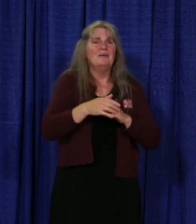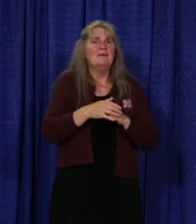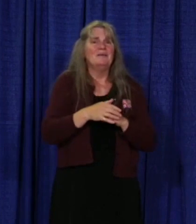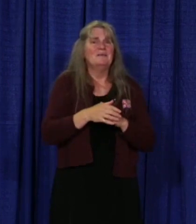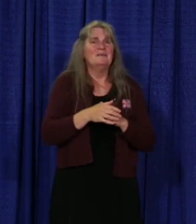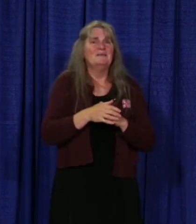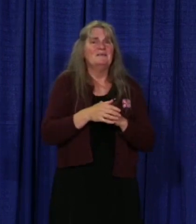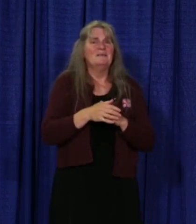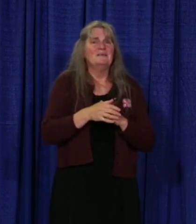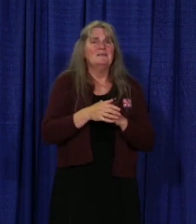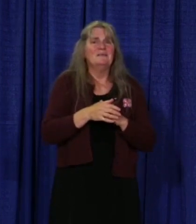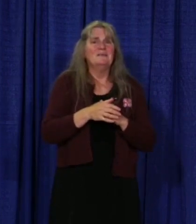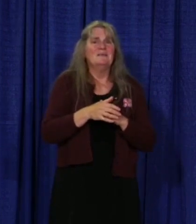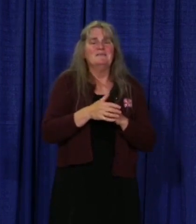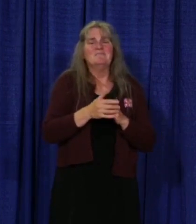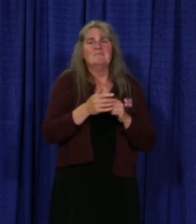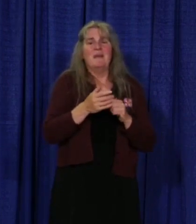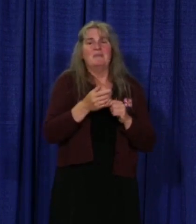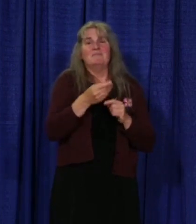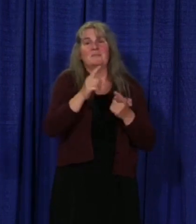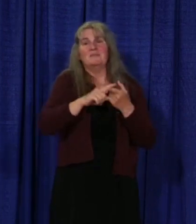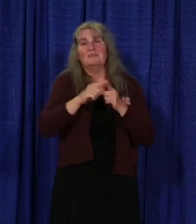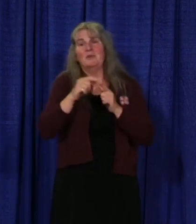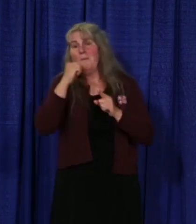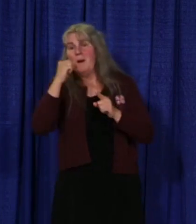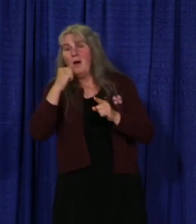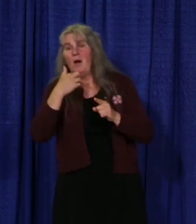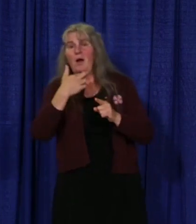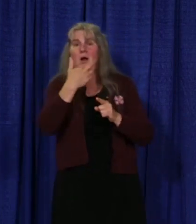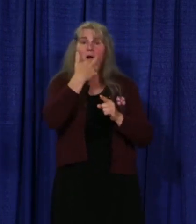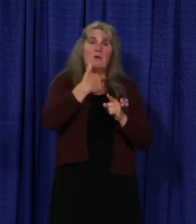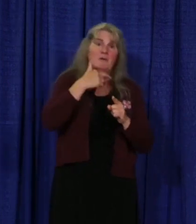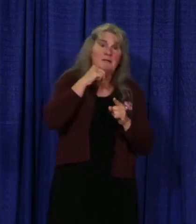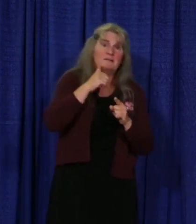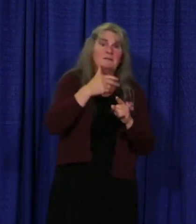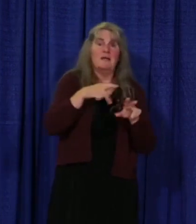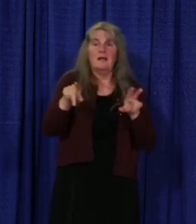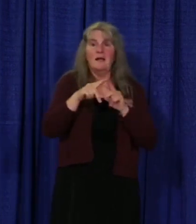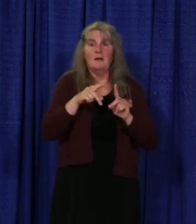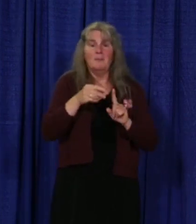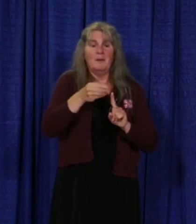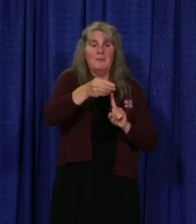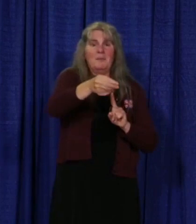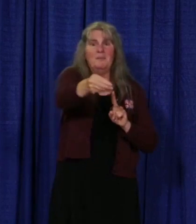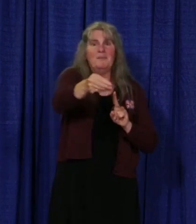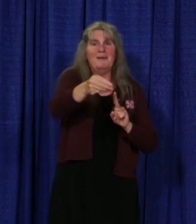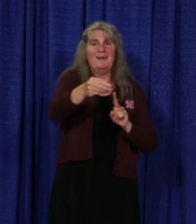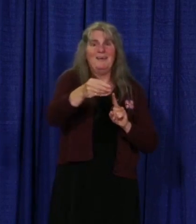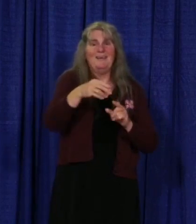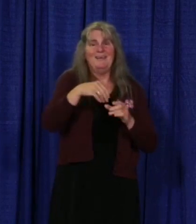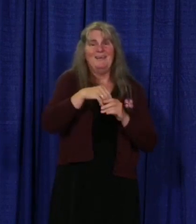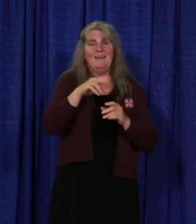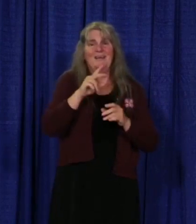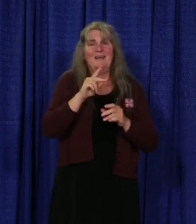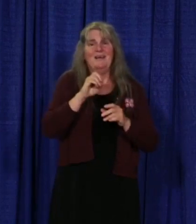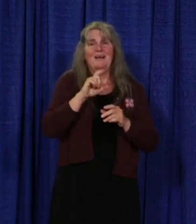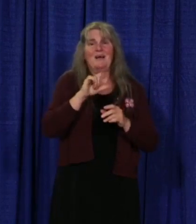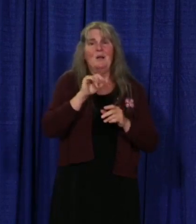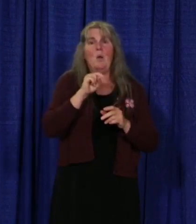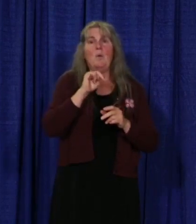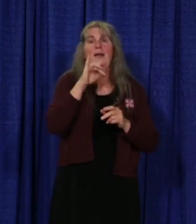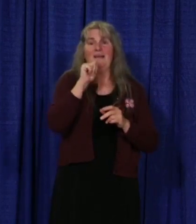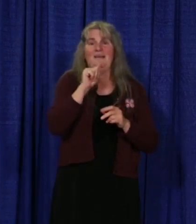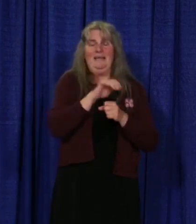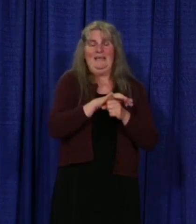infection into bars and restaurants and other parties along the waterfront area in Kelowna. So I would